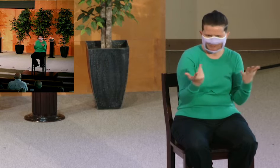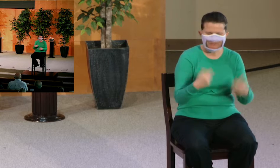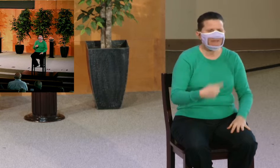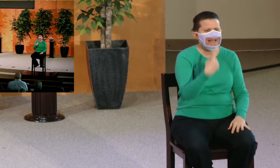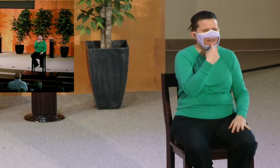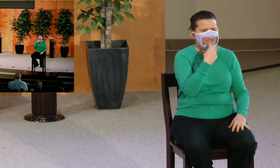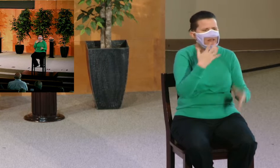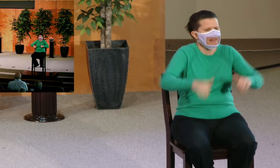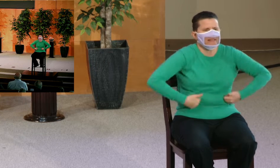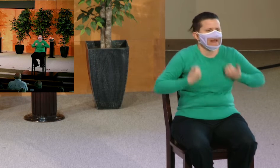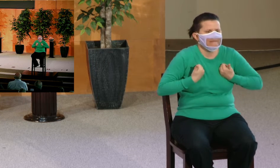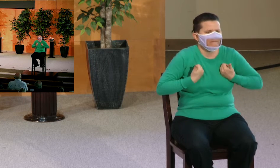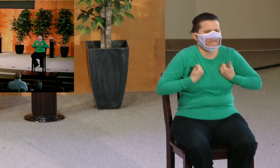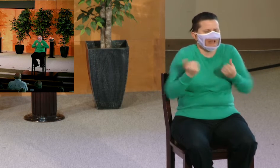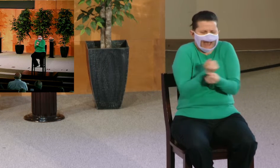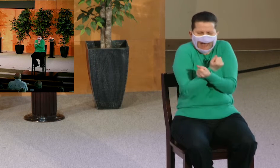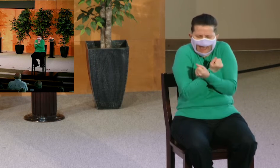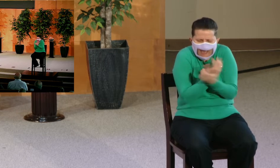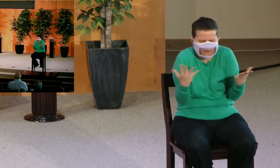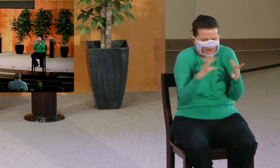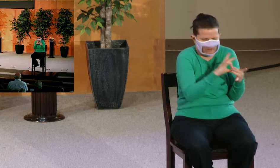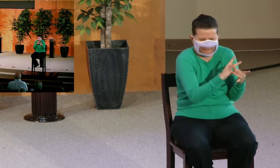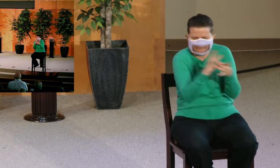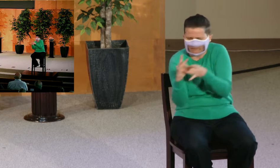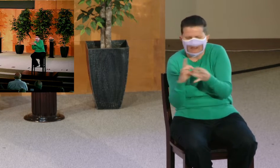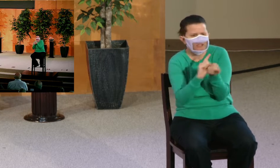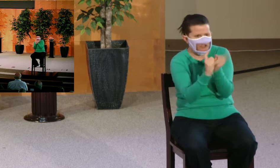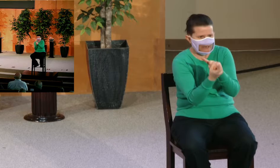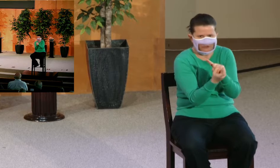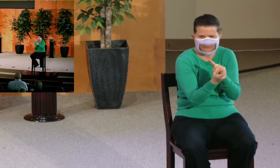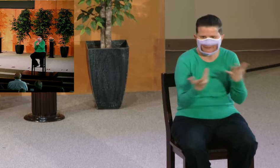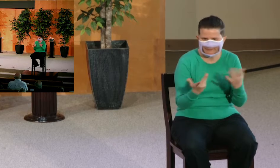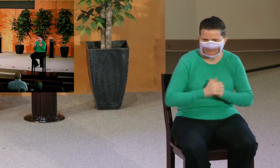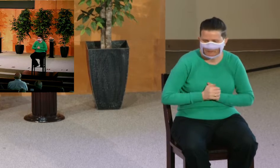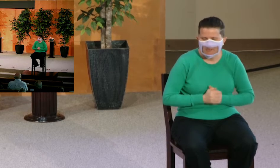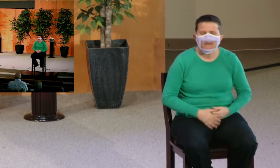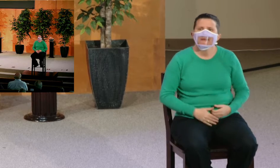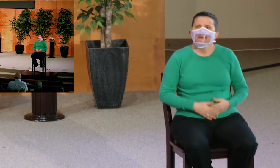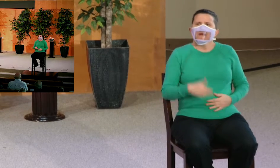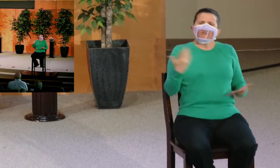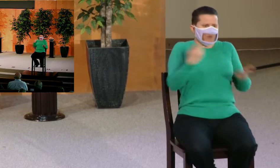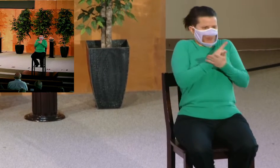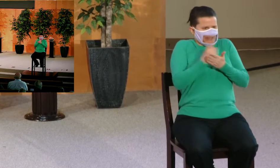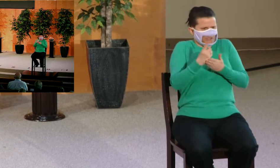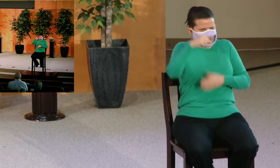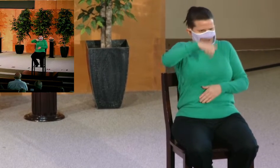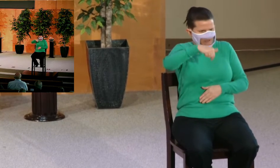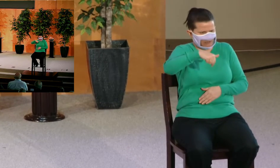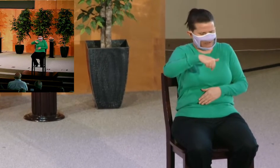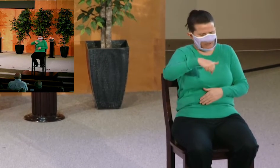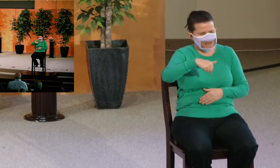everything in life is change. Everything. And so this week what we're going to do is we are going to